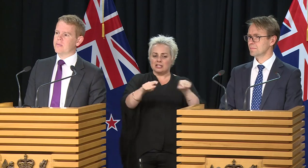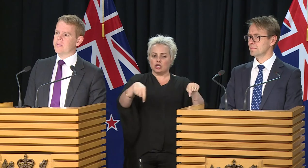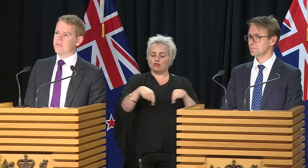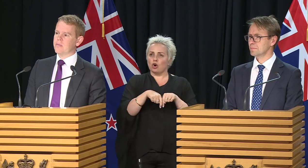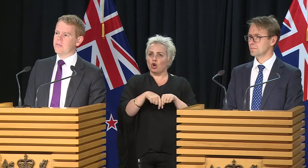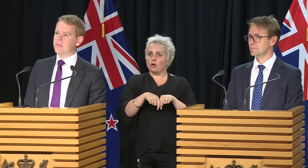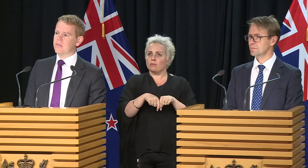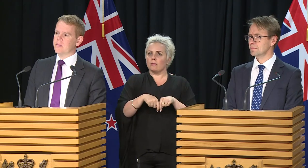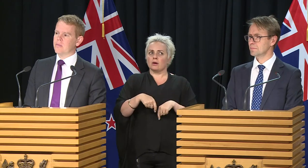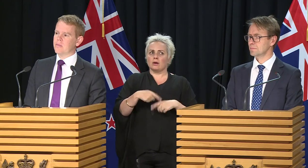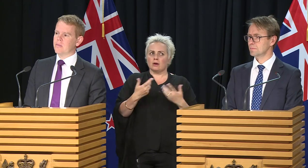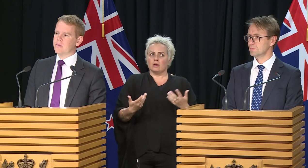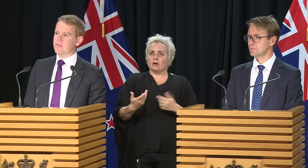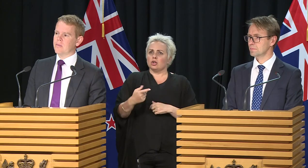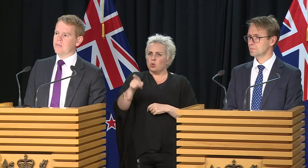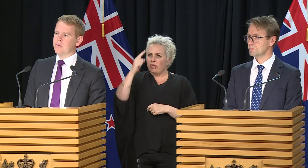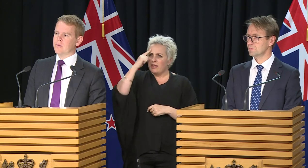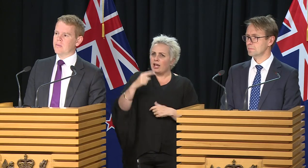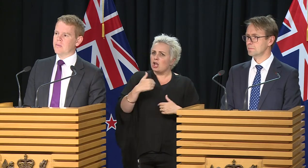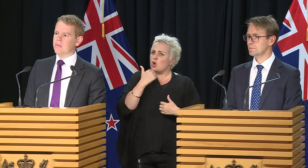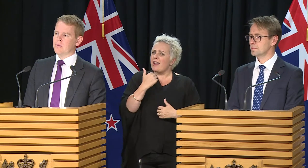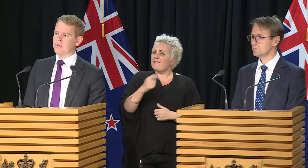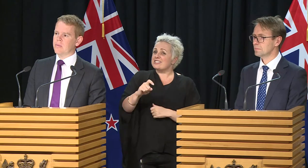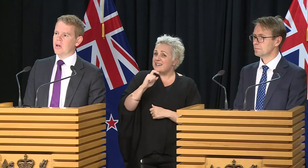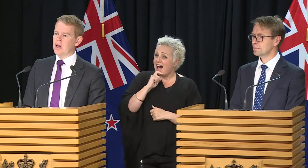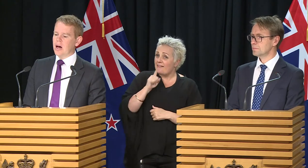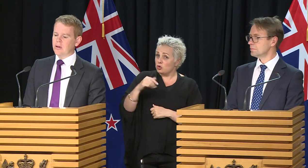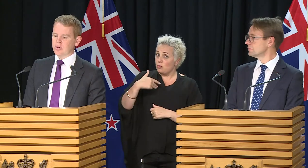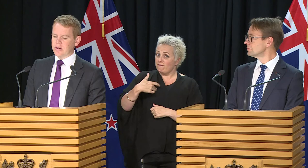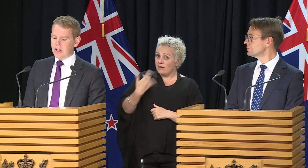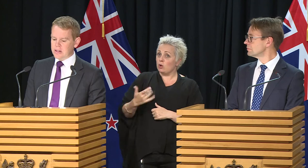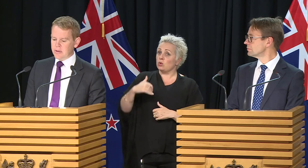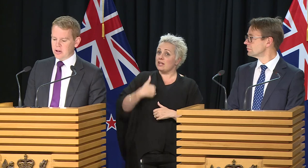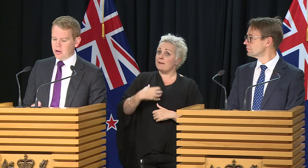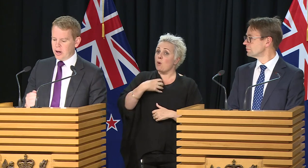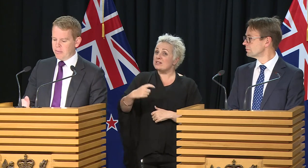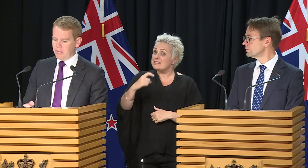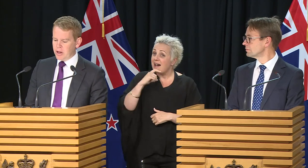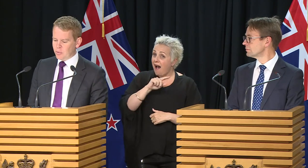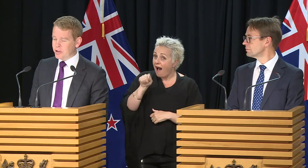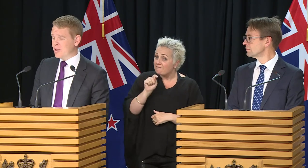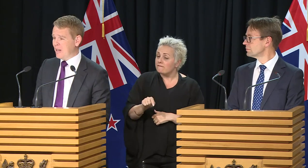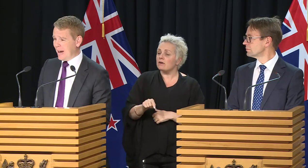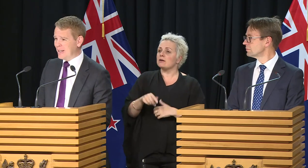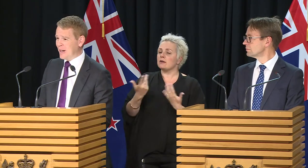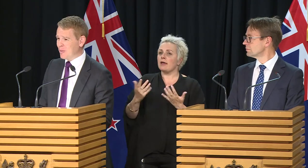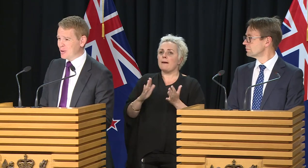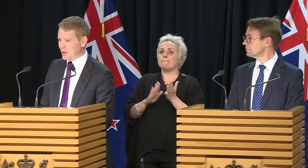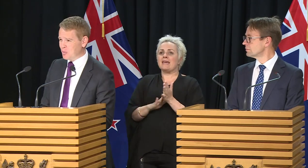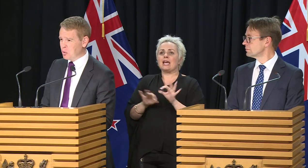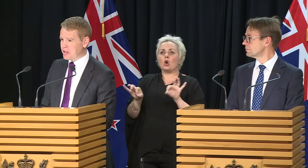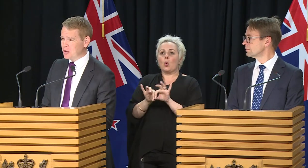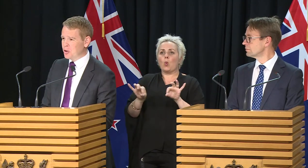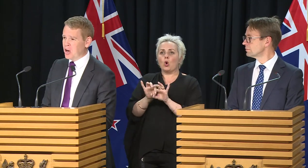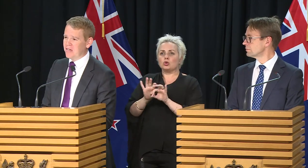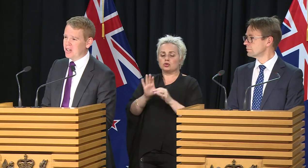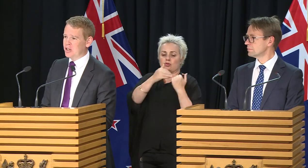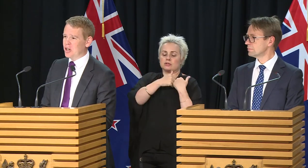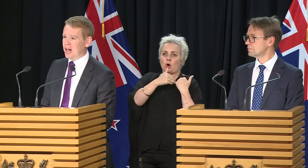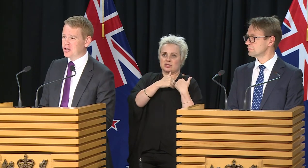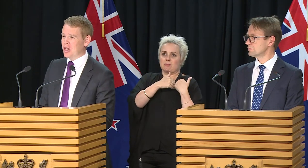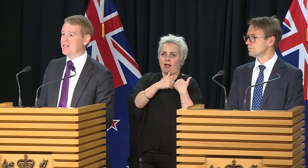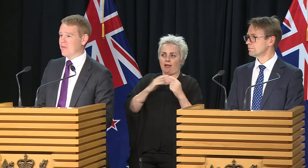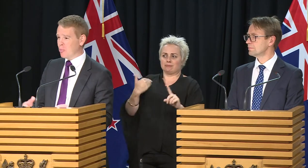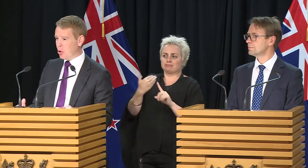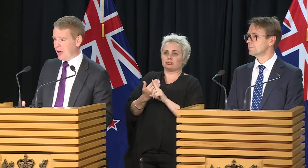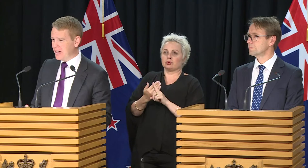shortage of health staff? And if so, how many more health staff are needed? That's something that Megan Woods has been handling up until this point, and her and I haven't had